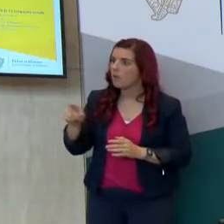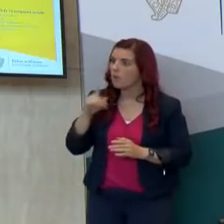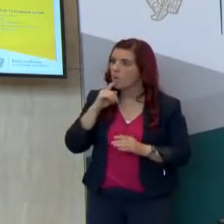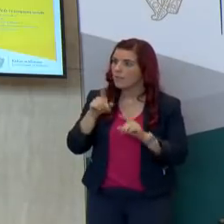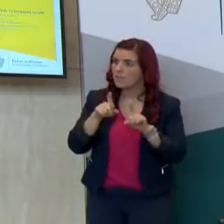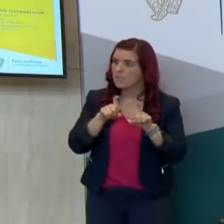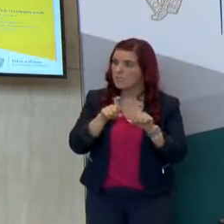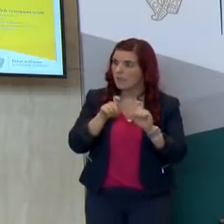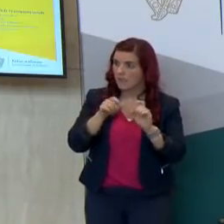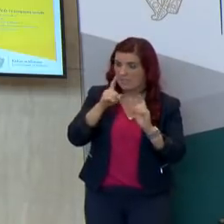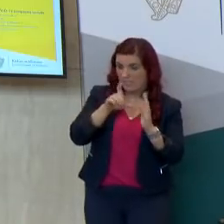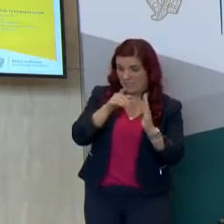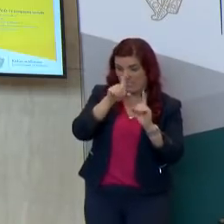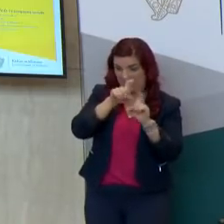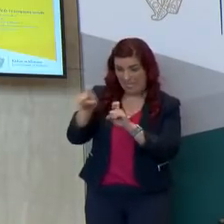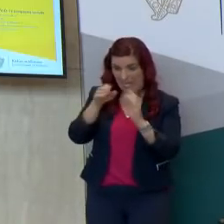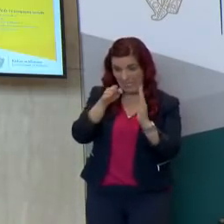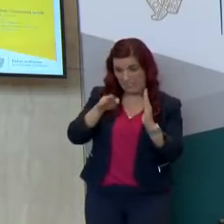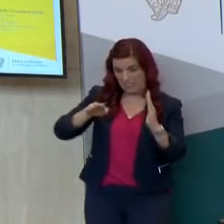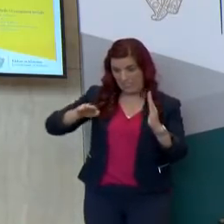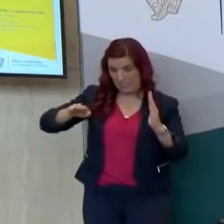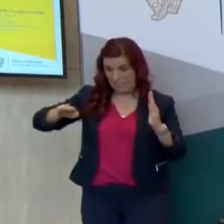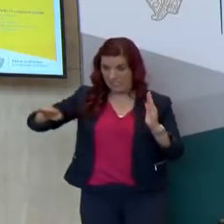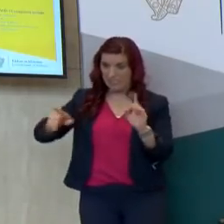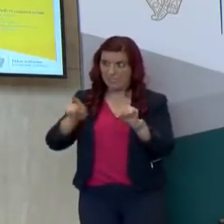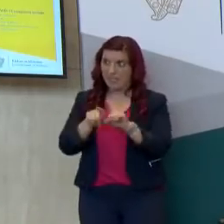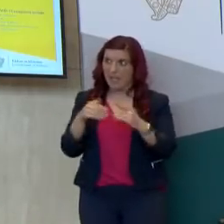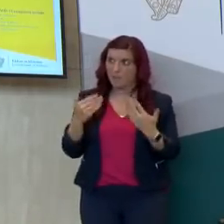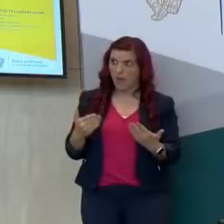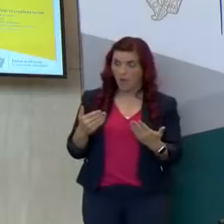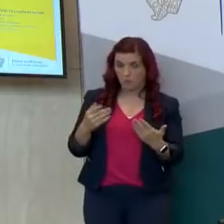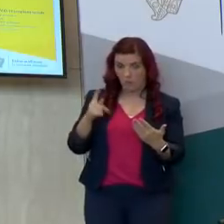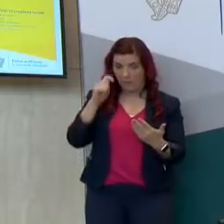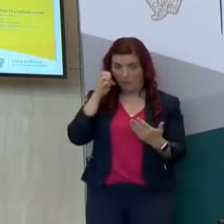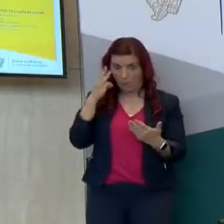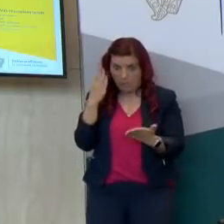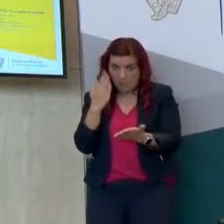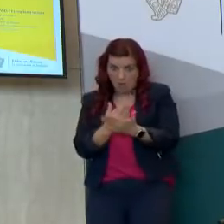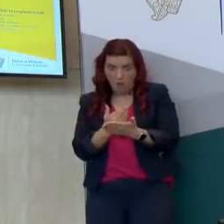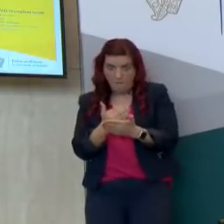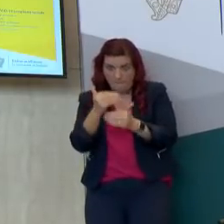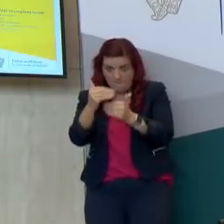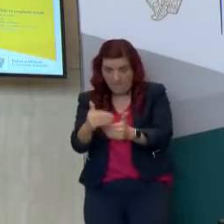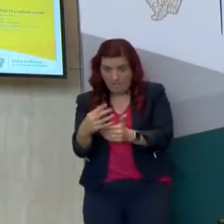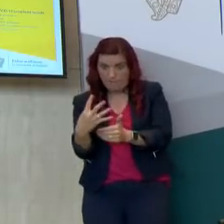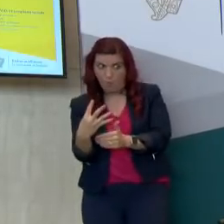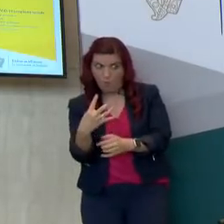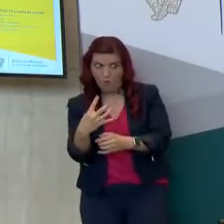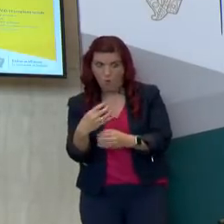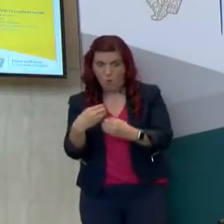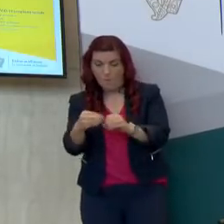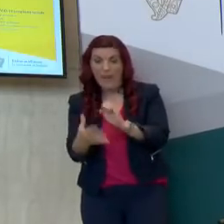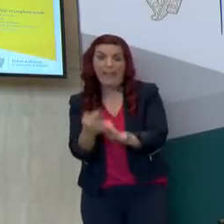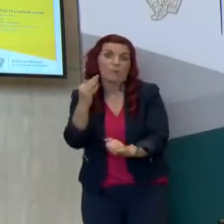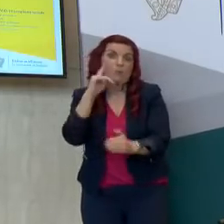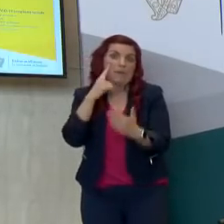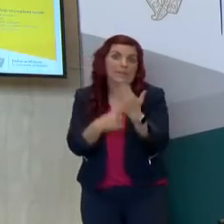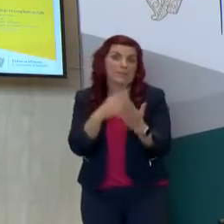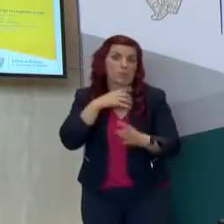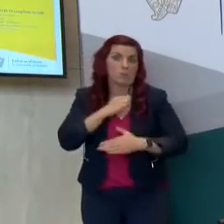is now, you wouldn't envisage any threat to phase 4 on August the 10th as it stands today if you had those